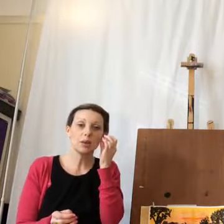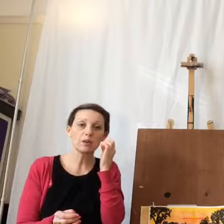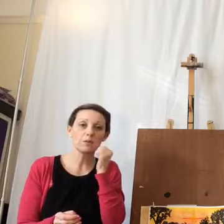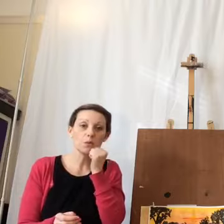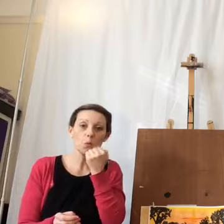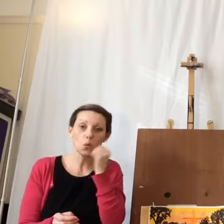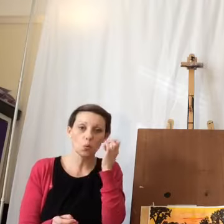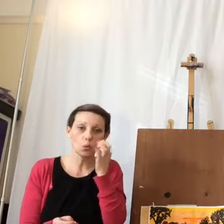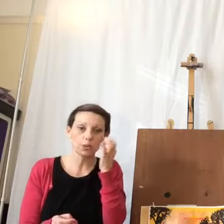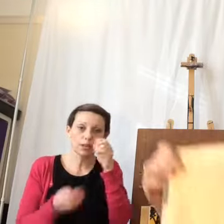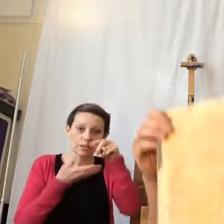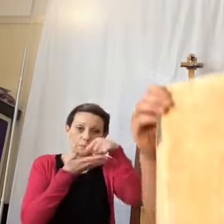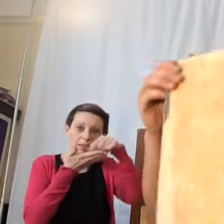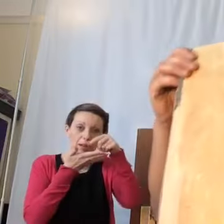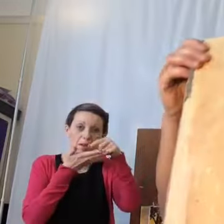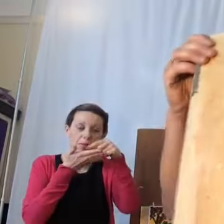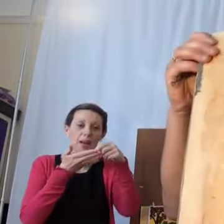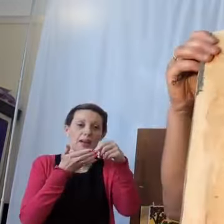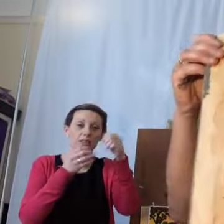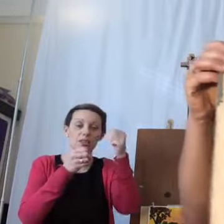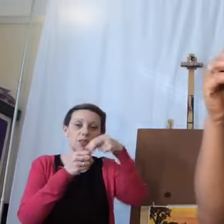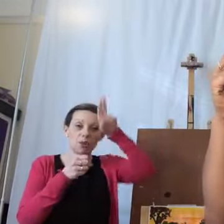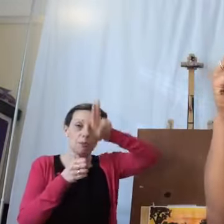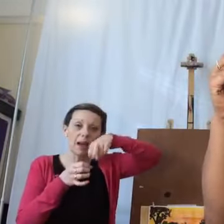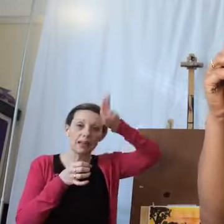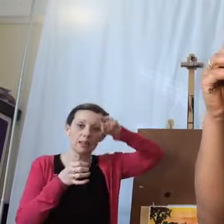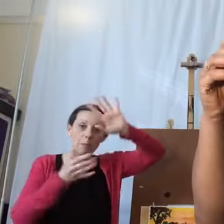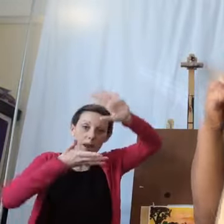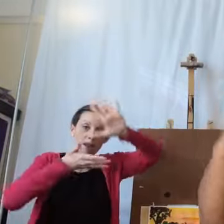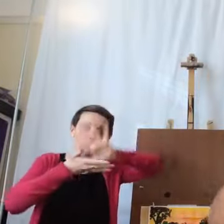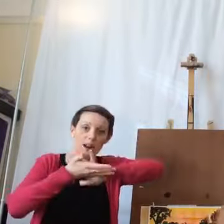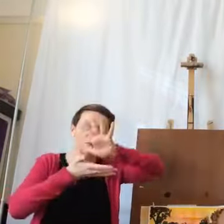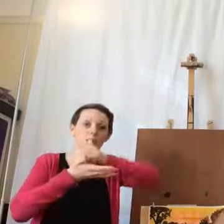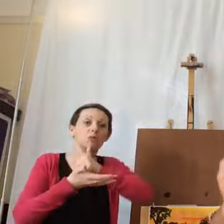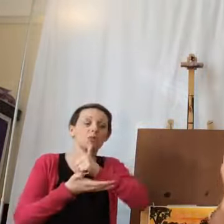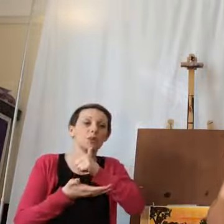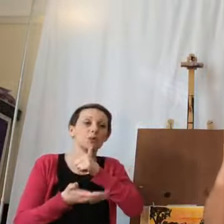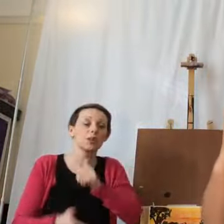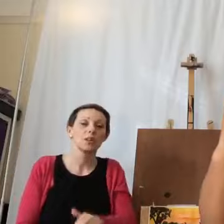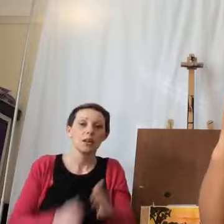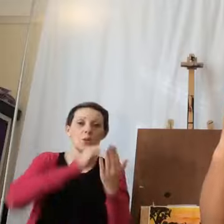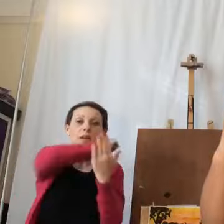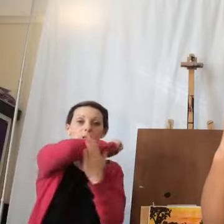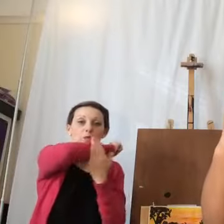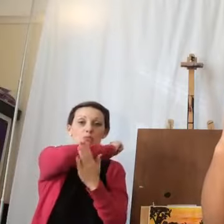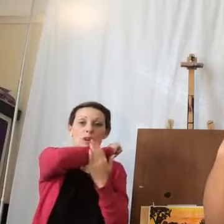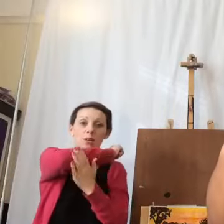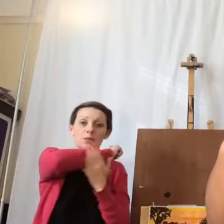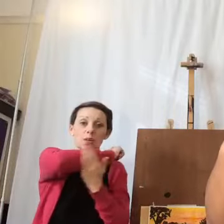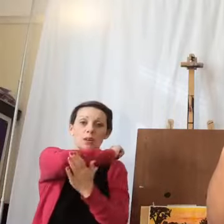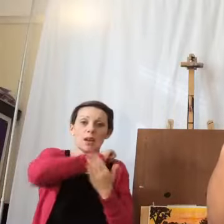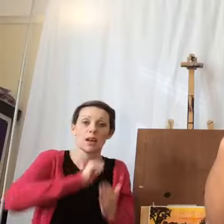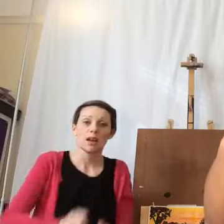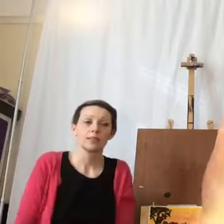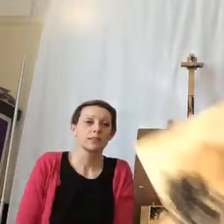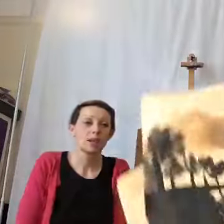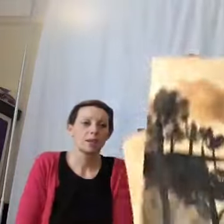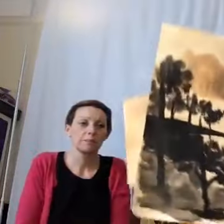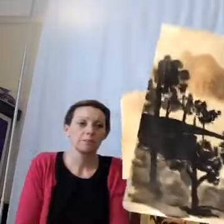little bit of warm water to mix it up. And you can paint a background using those. It'll make sort of a brown.